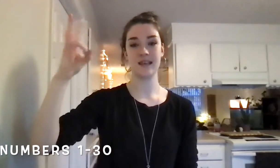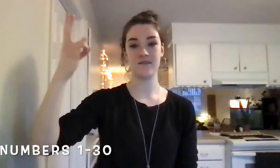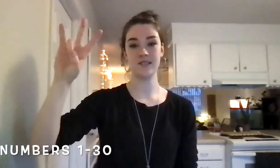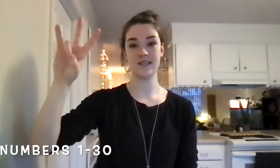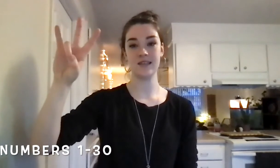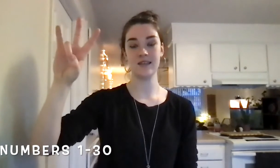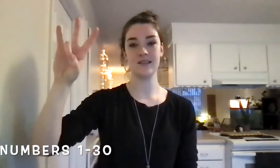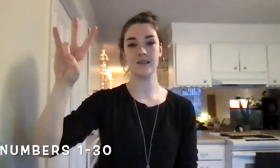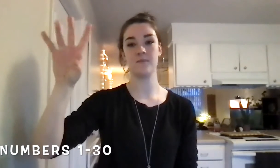17,